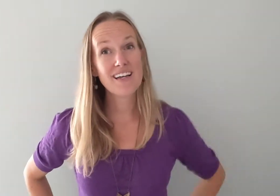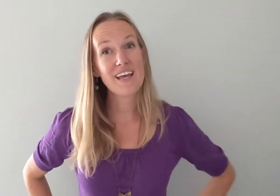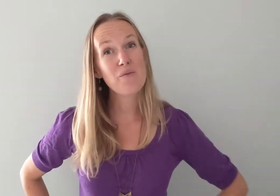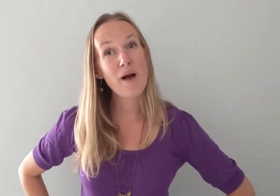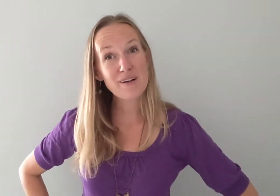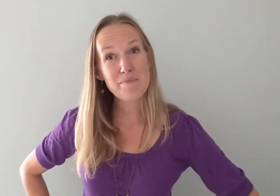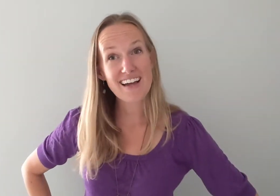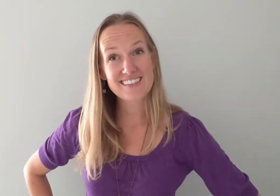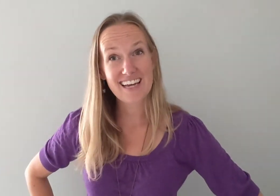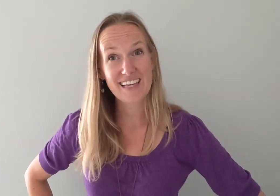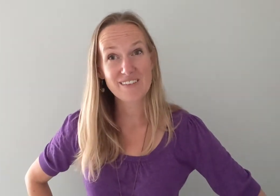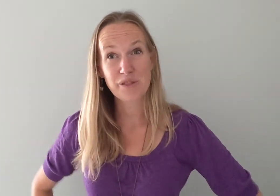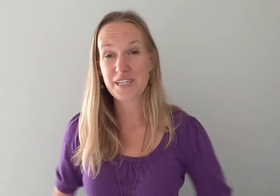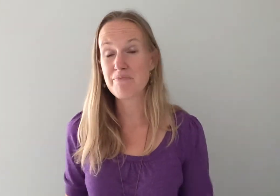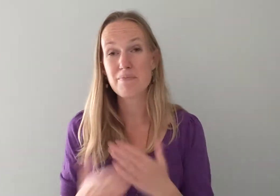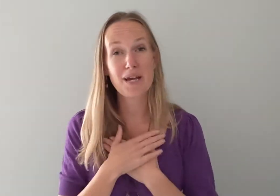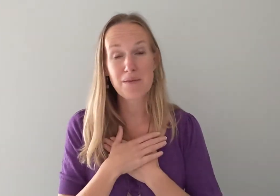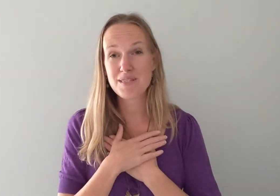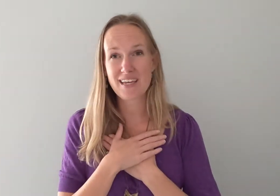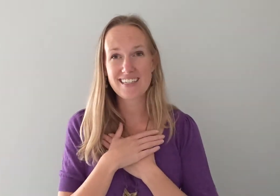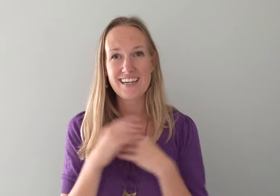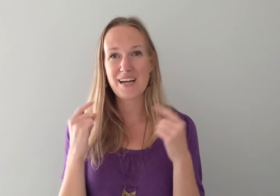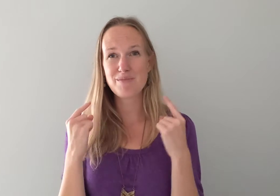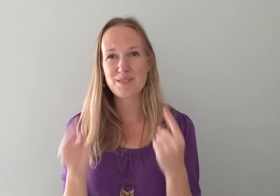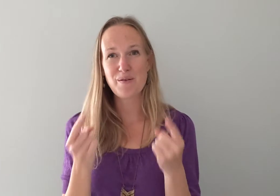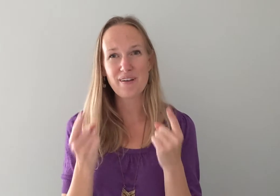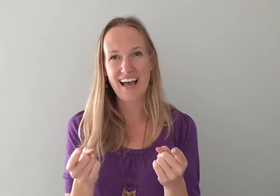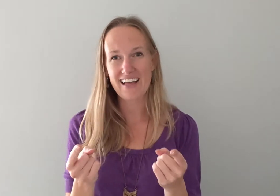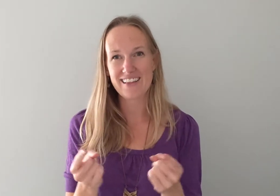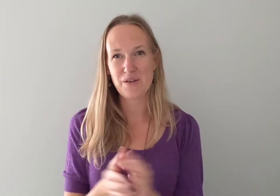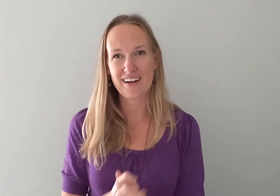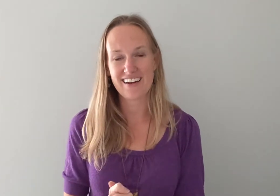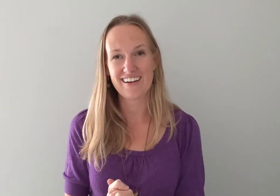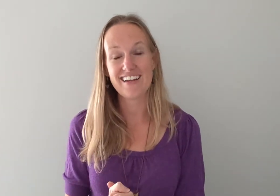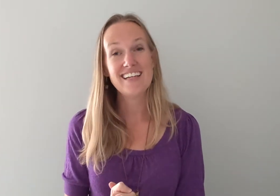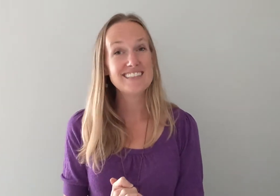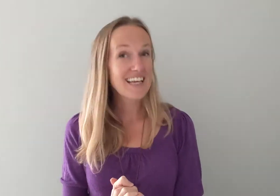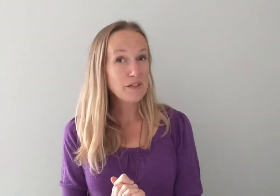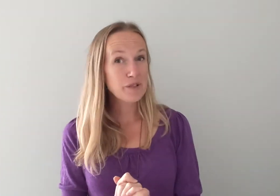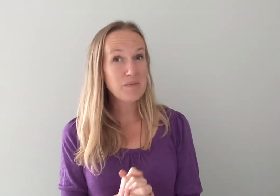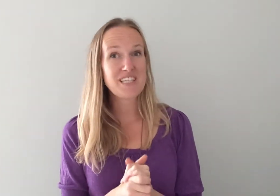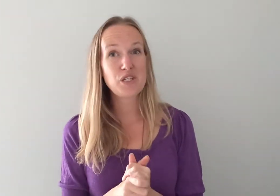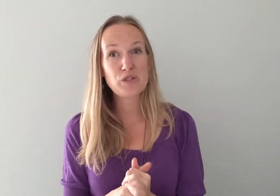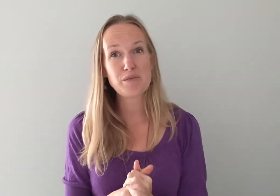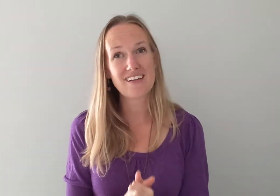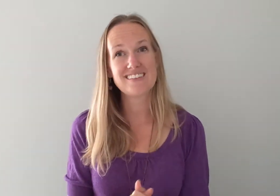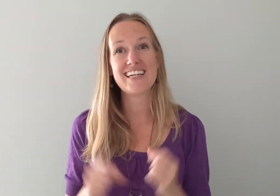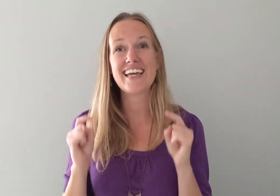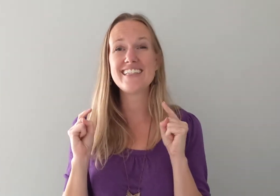everyone, and welcome back to Sign Language Worship. My name is Mandy, and I'm so glad that you are here. Sign Language Worship is a YouTube channel dedicated to